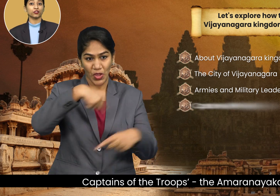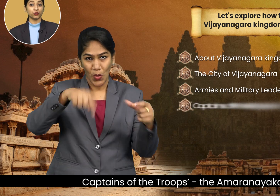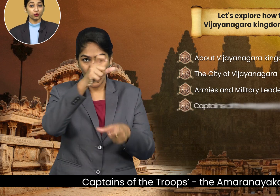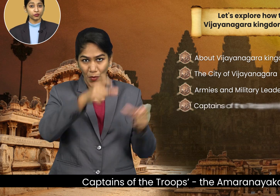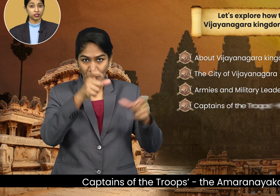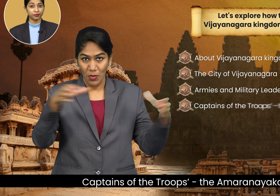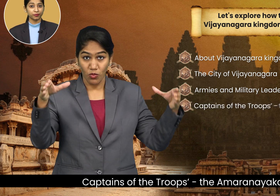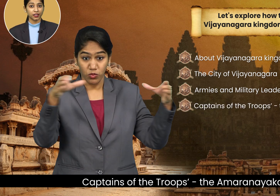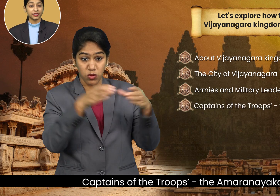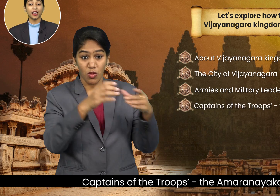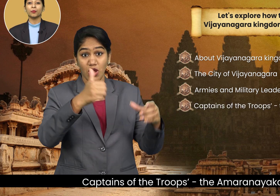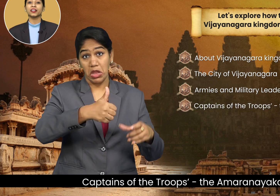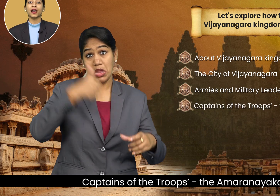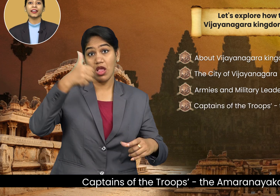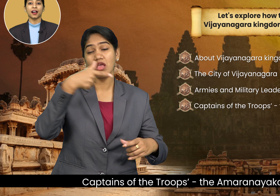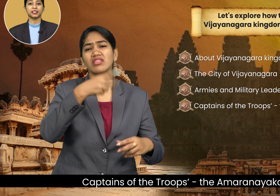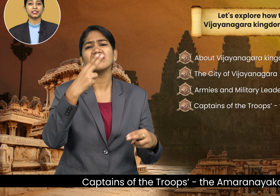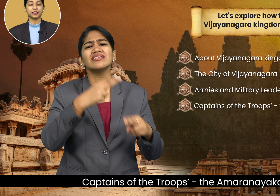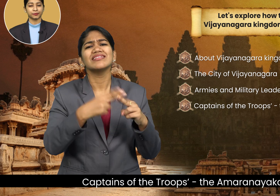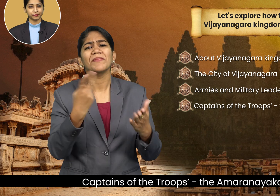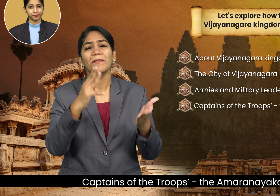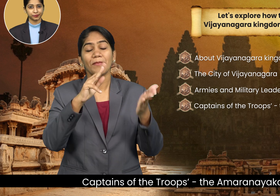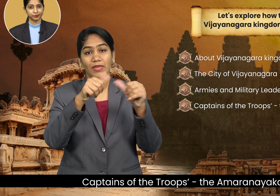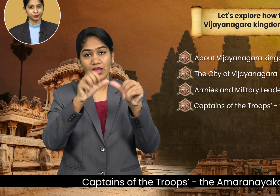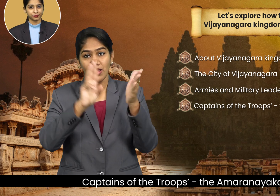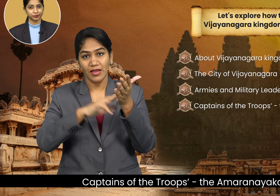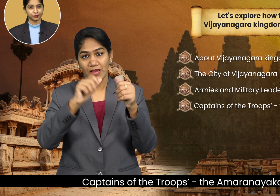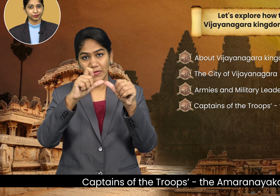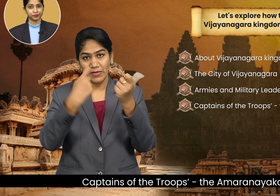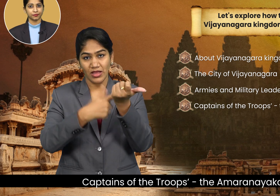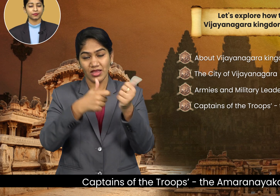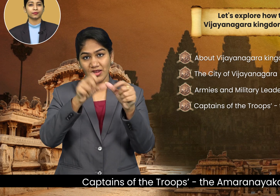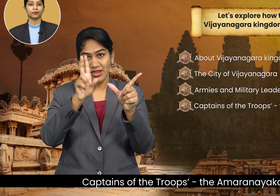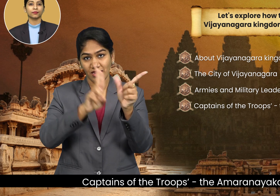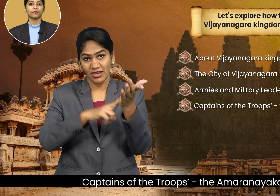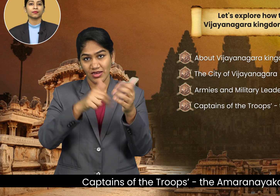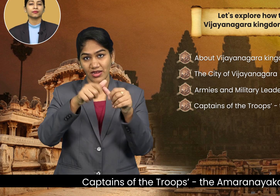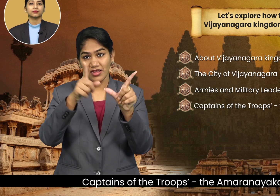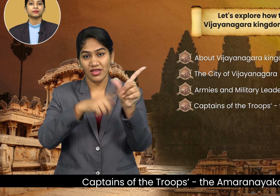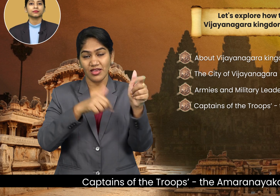captains of the troops, the Nayakas,